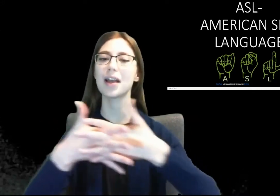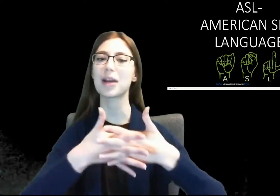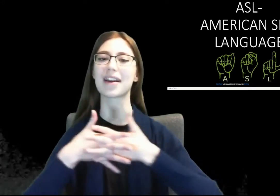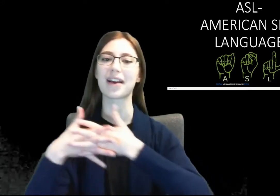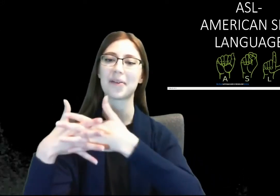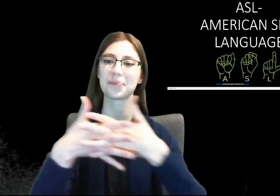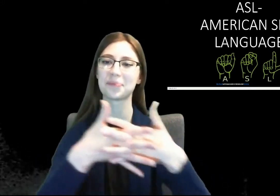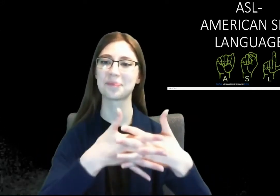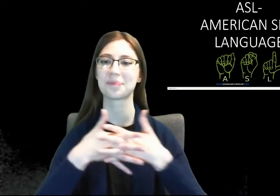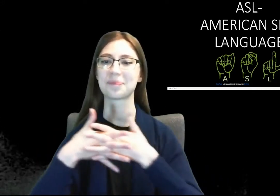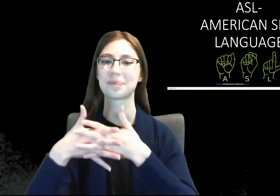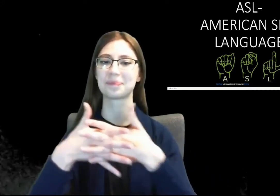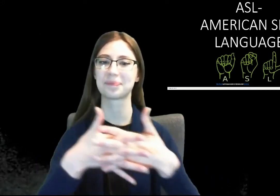America.